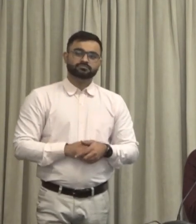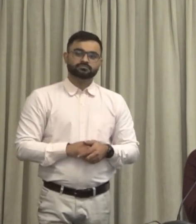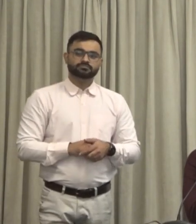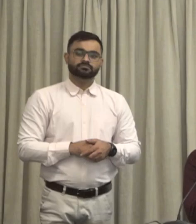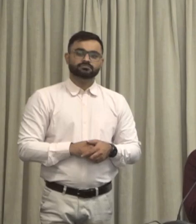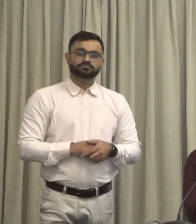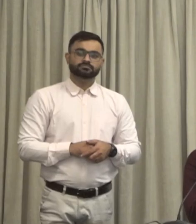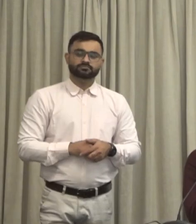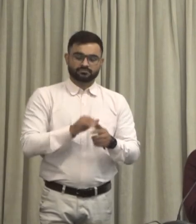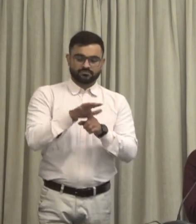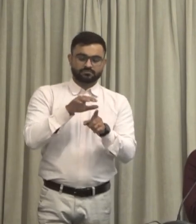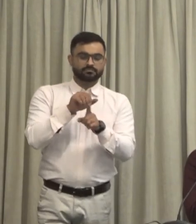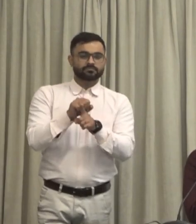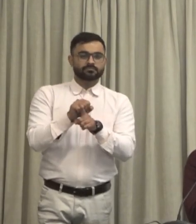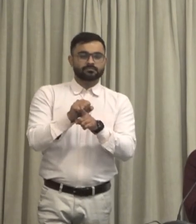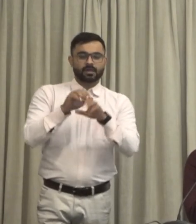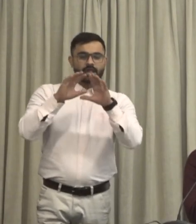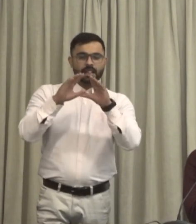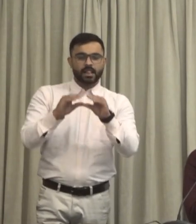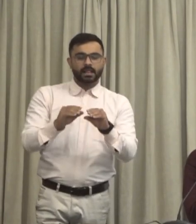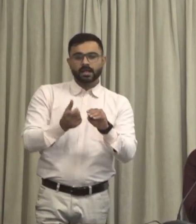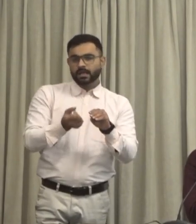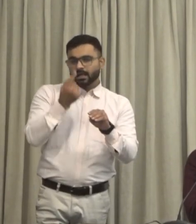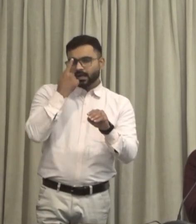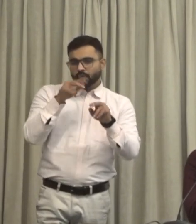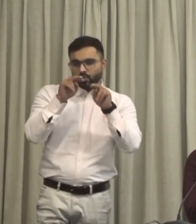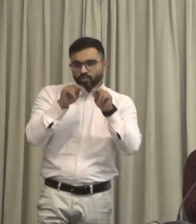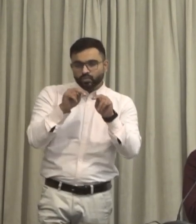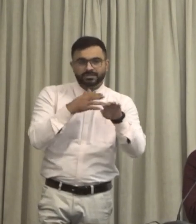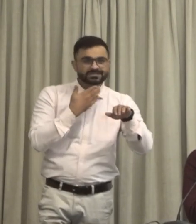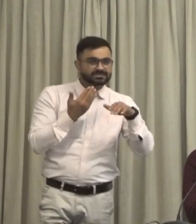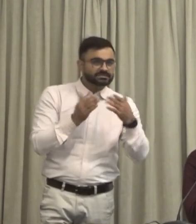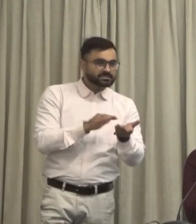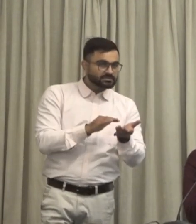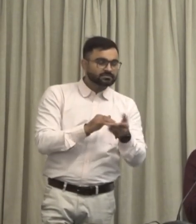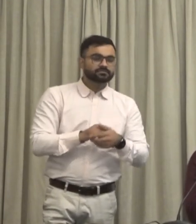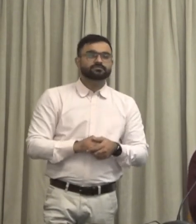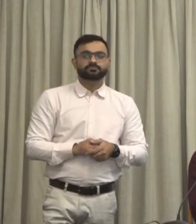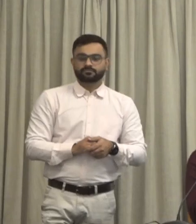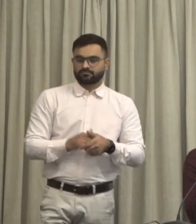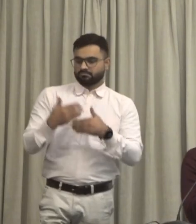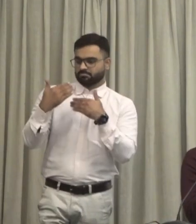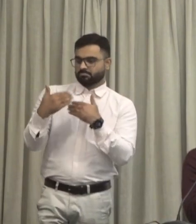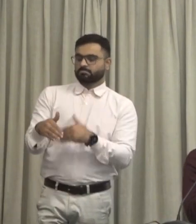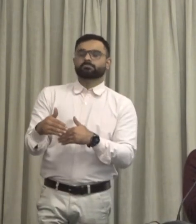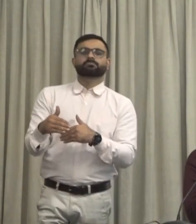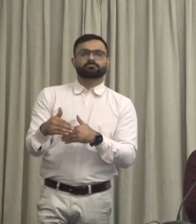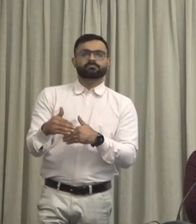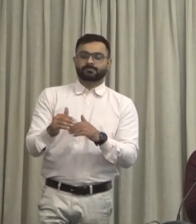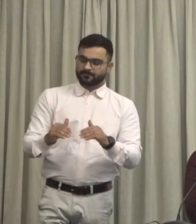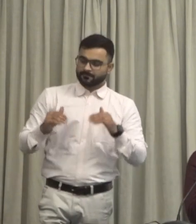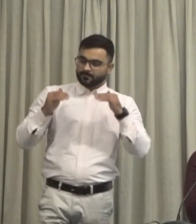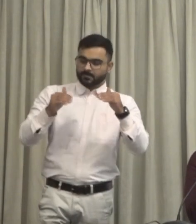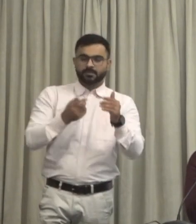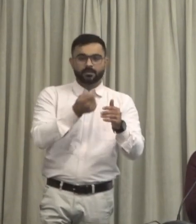the culture of lack of understanding of the needs of the dying and the limits of advances